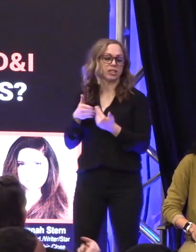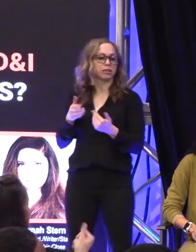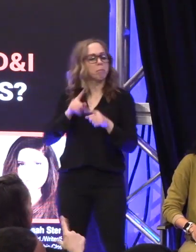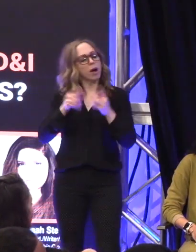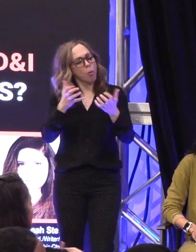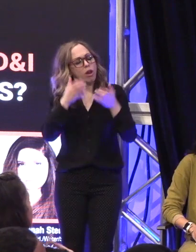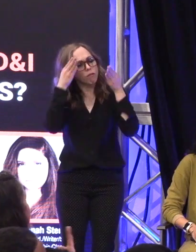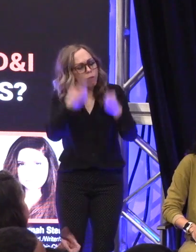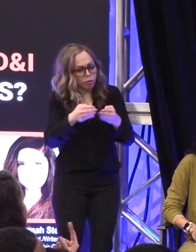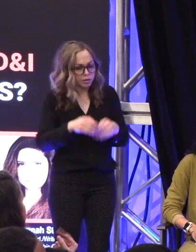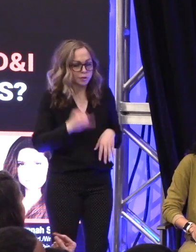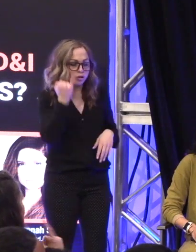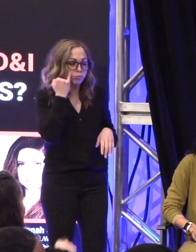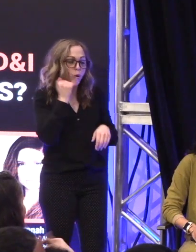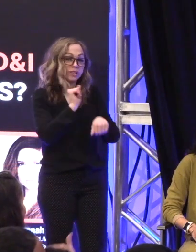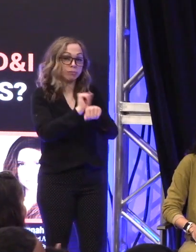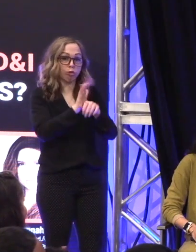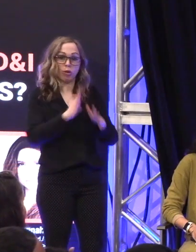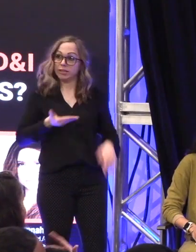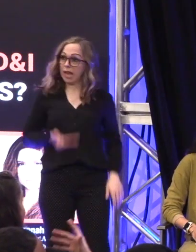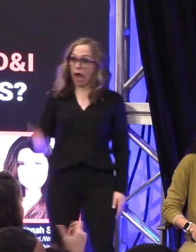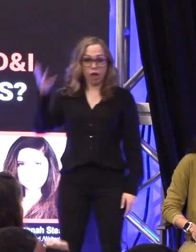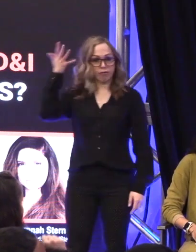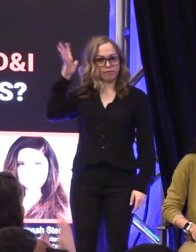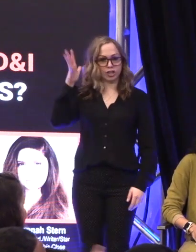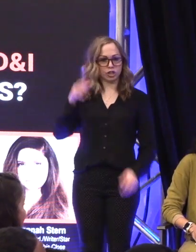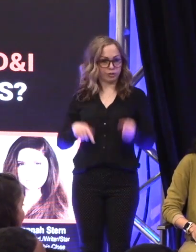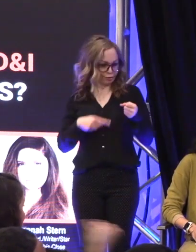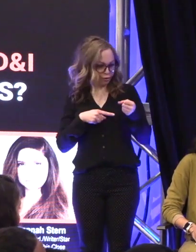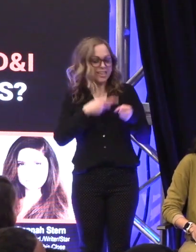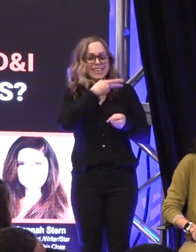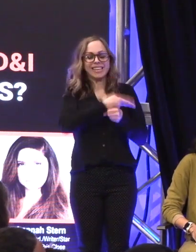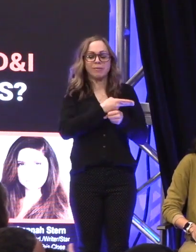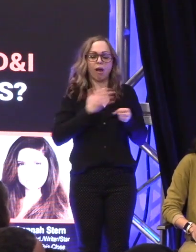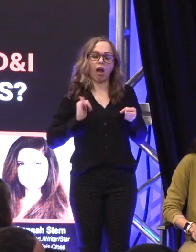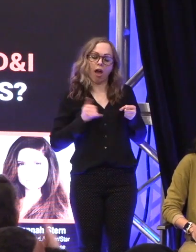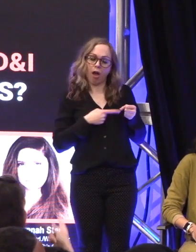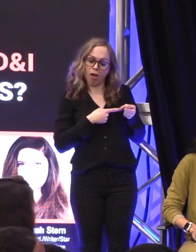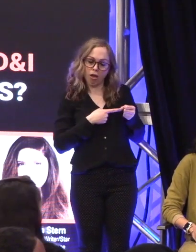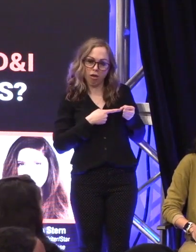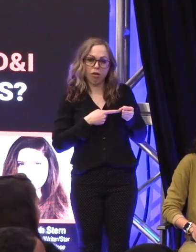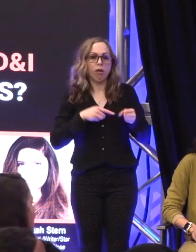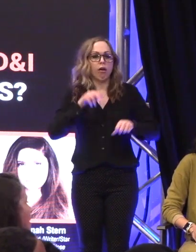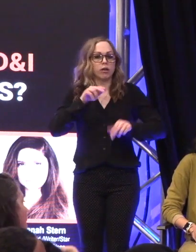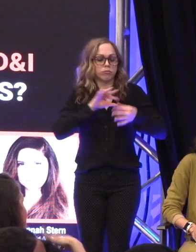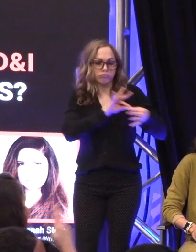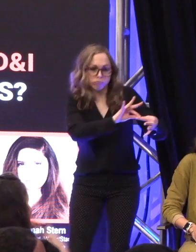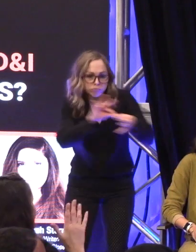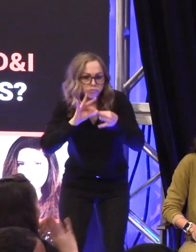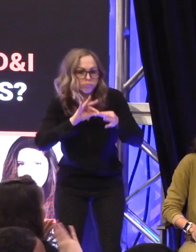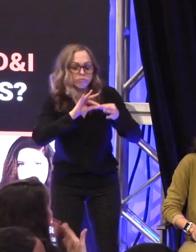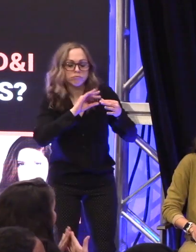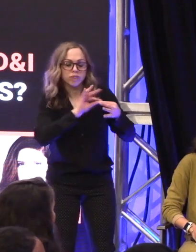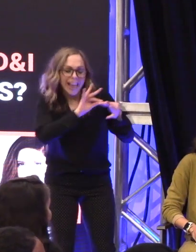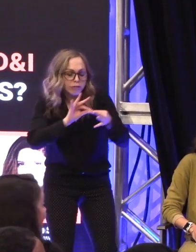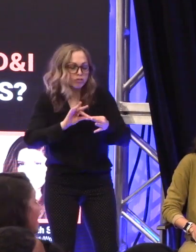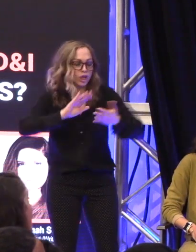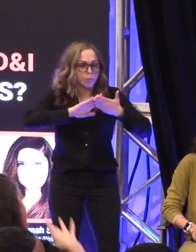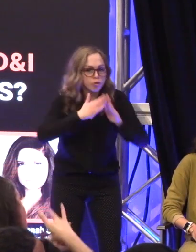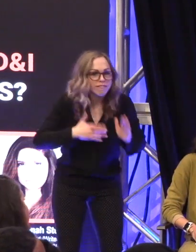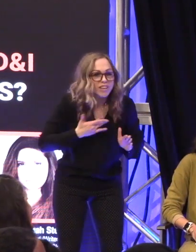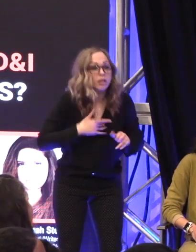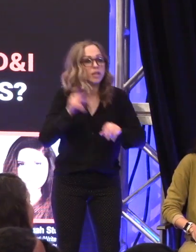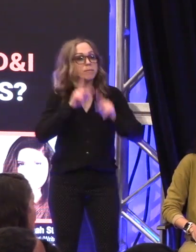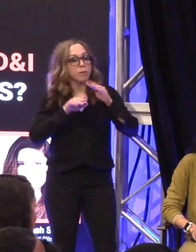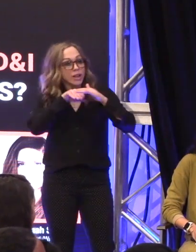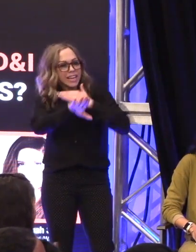do we do when we have employees in the door, right? So how do we keep them? And so how do we build community and sense of belonging so that people can show up to work